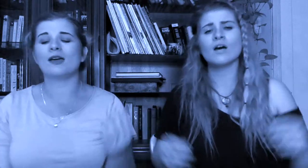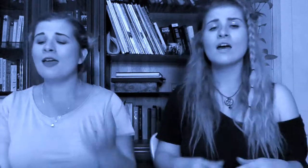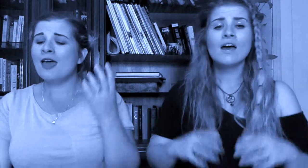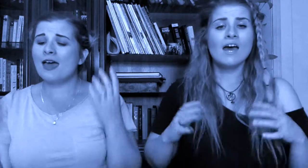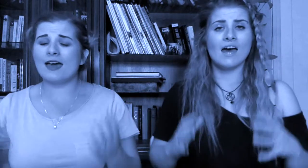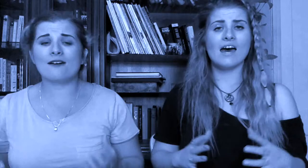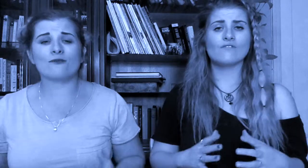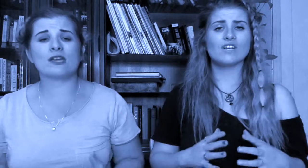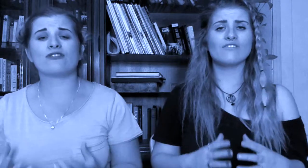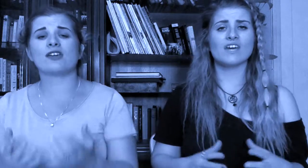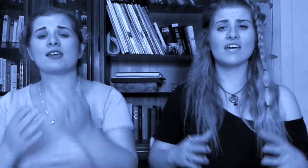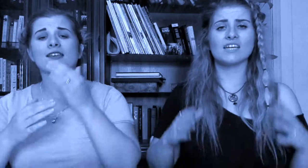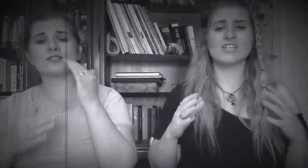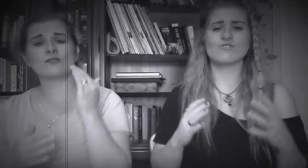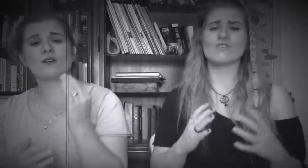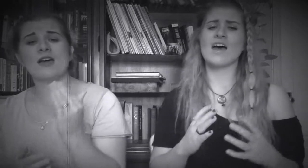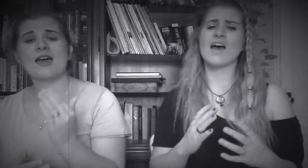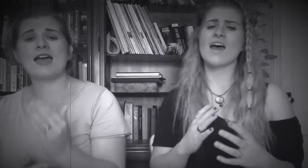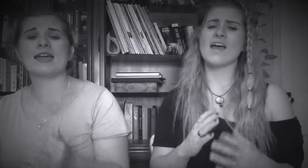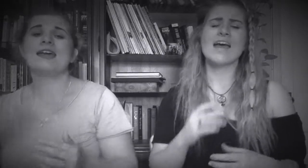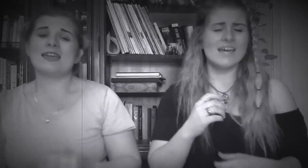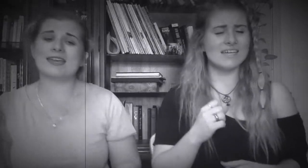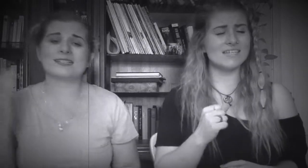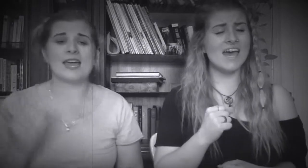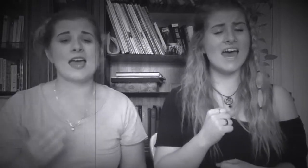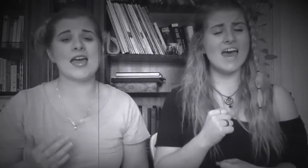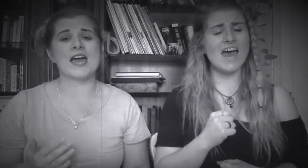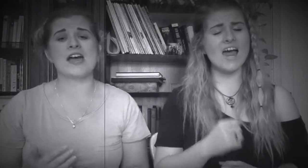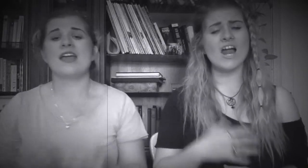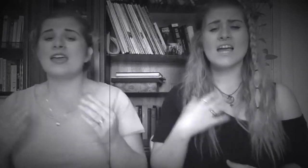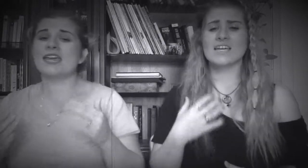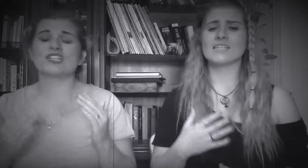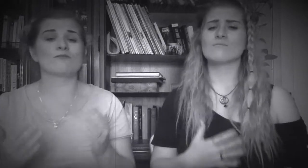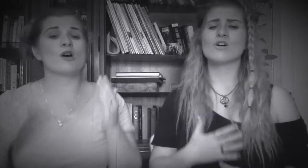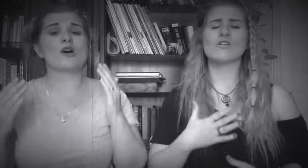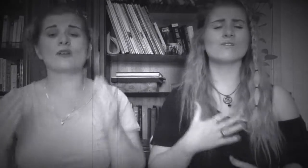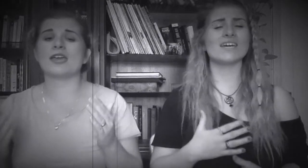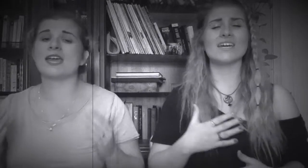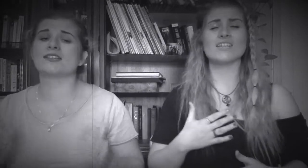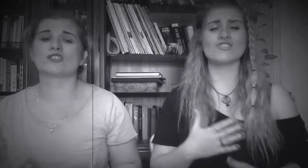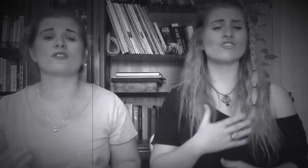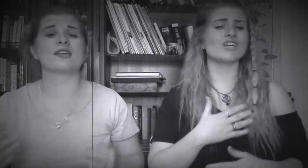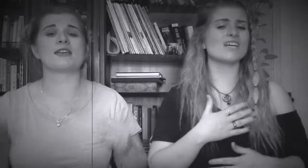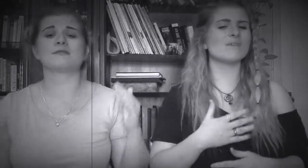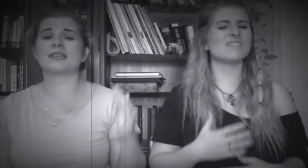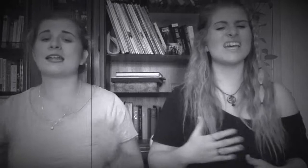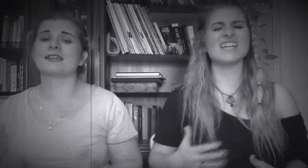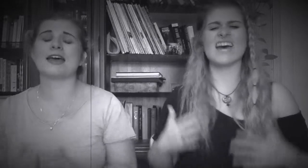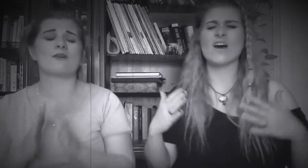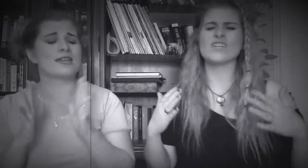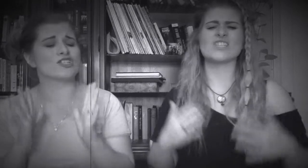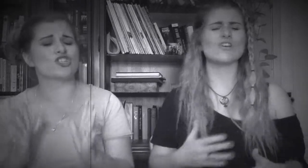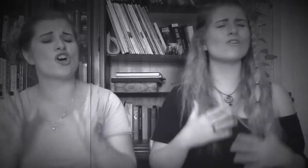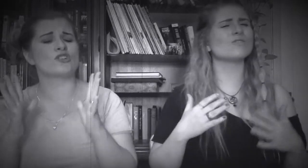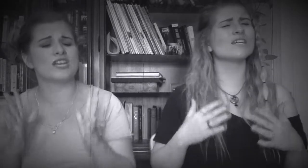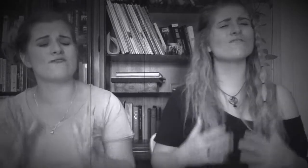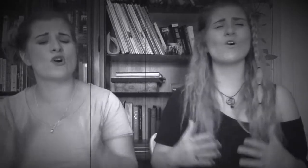blue. Everything is gray, his hair, his smoke, his dreams, and now he's so devoid